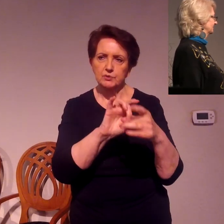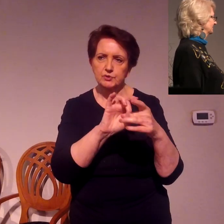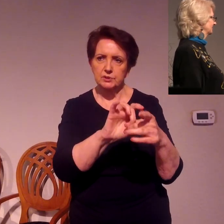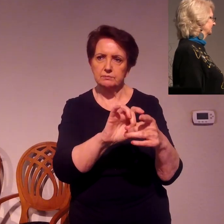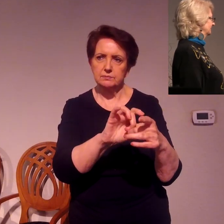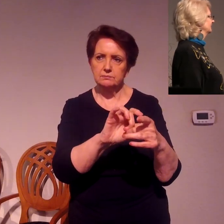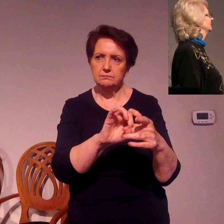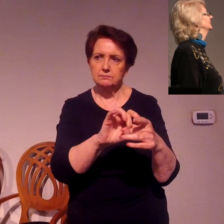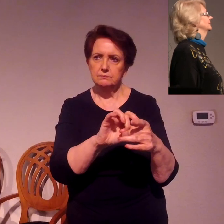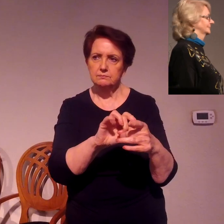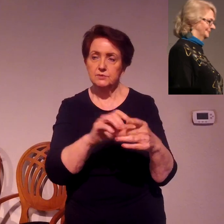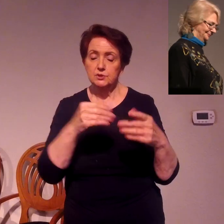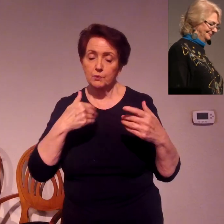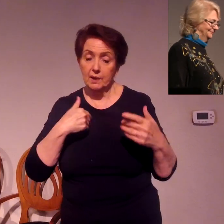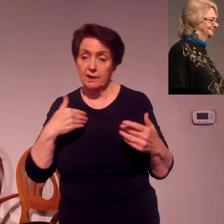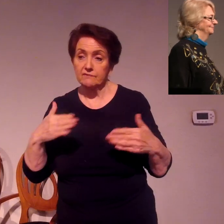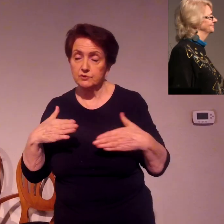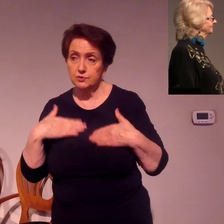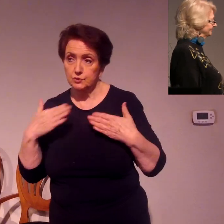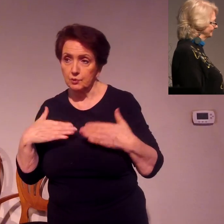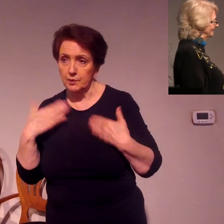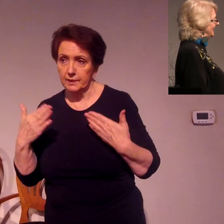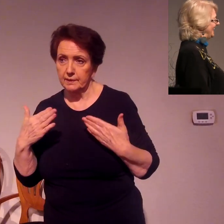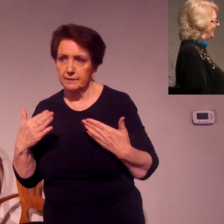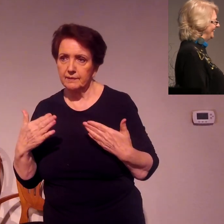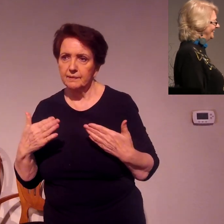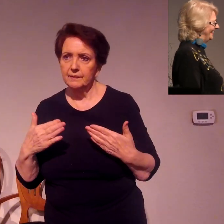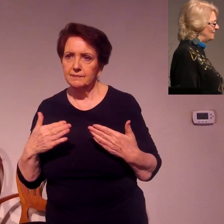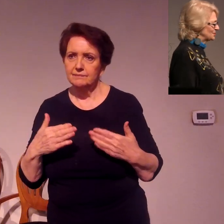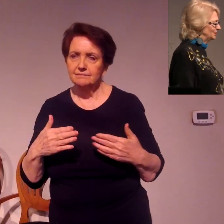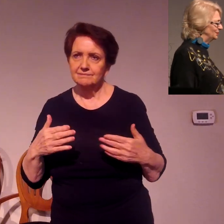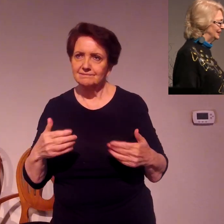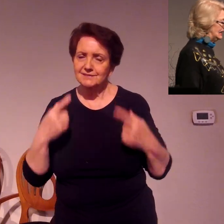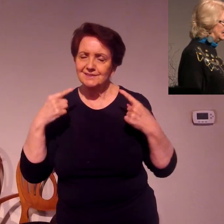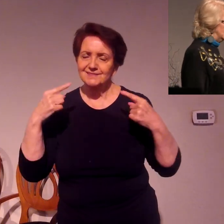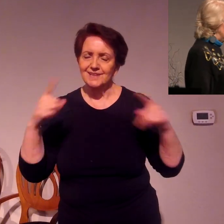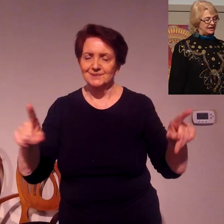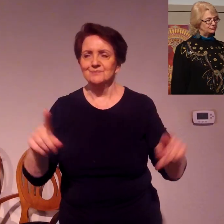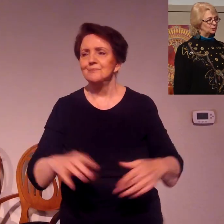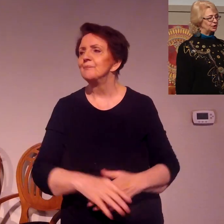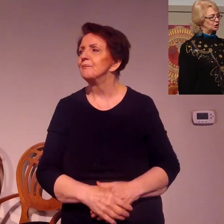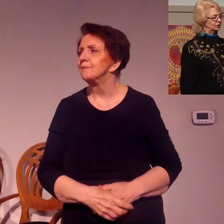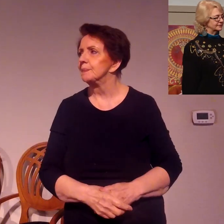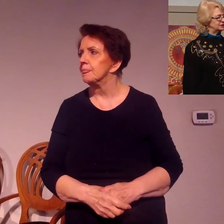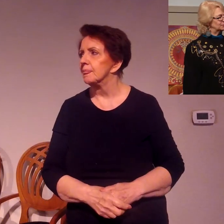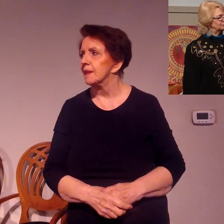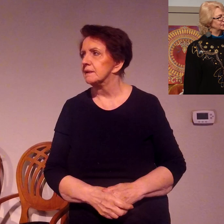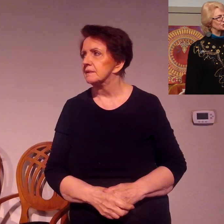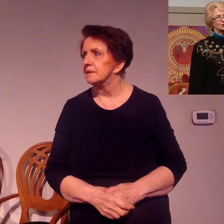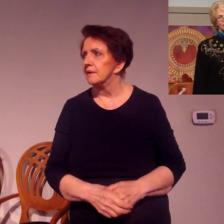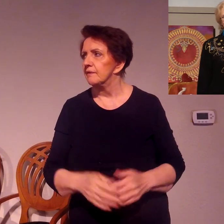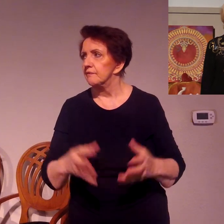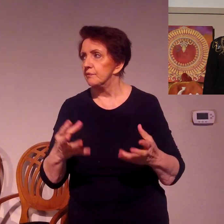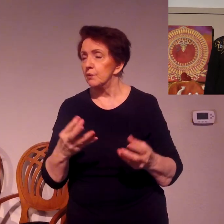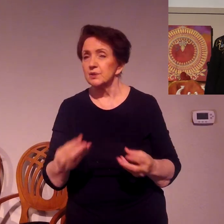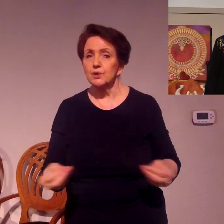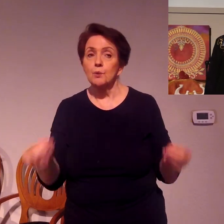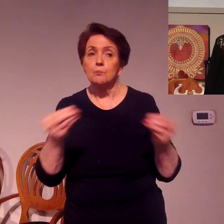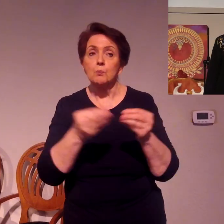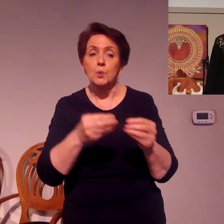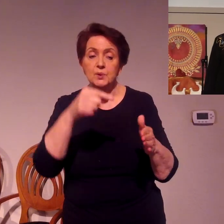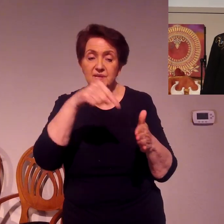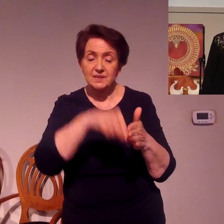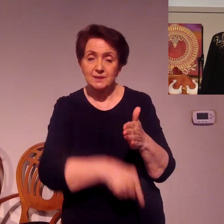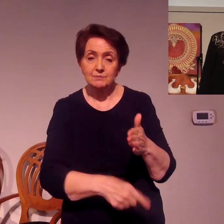that we have joy and joy abounds. Yeah, yes. Absolutely. And if you want to go a little deeper, please join us for the workshop